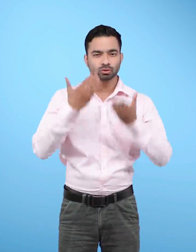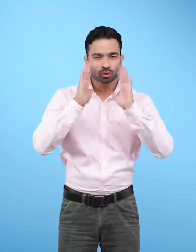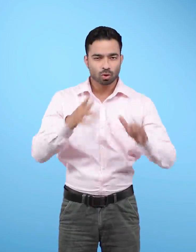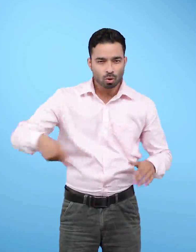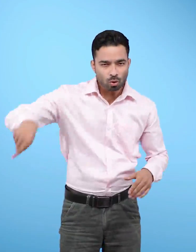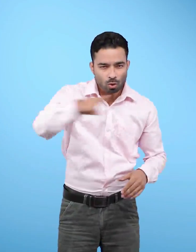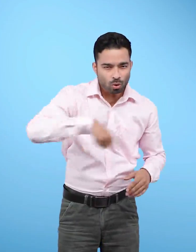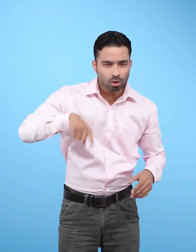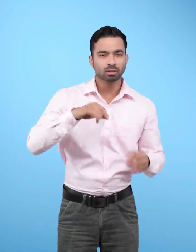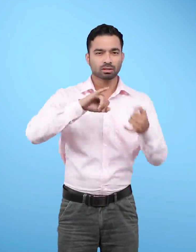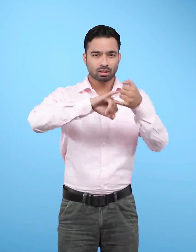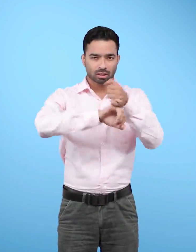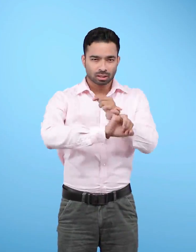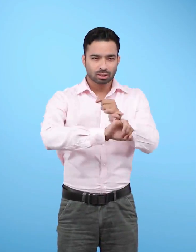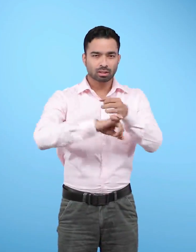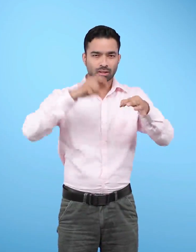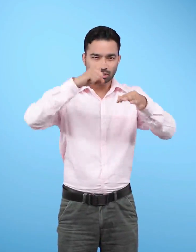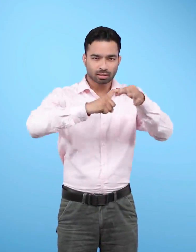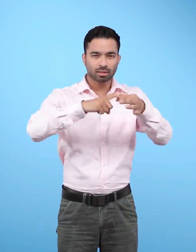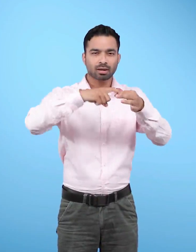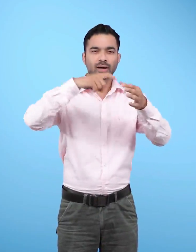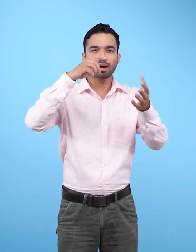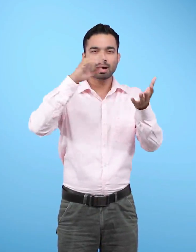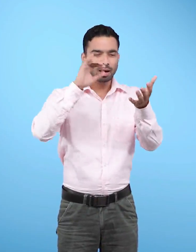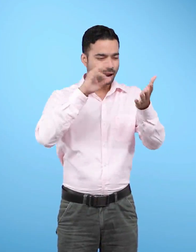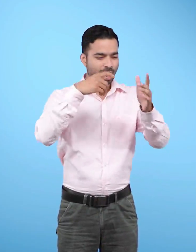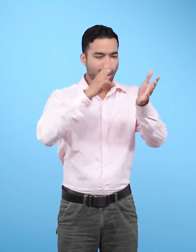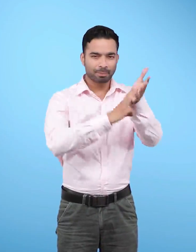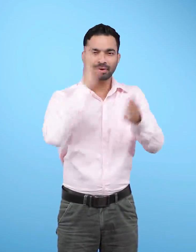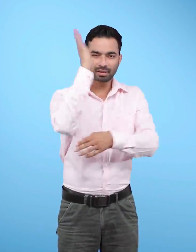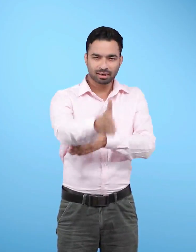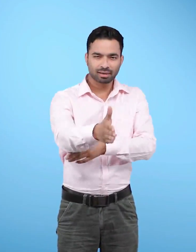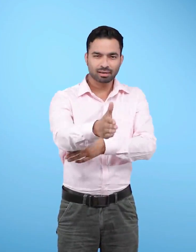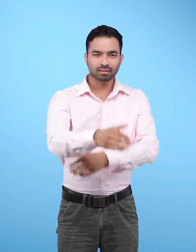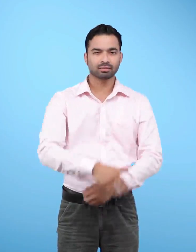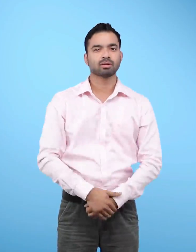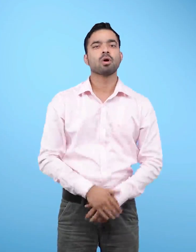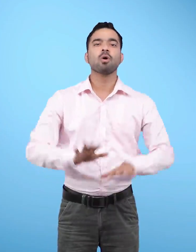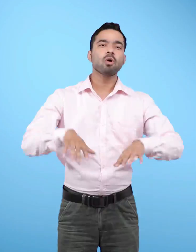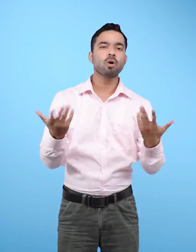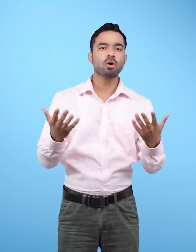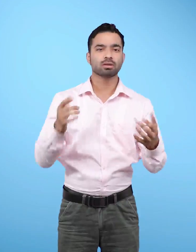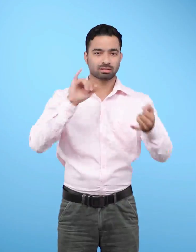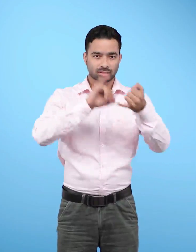children are not expected to do conversion of square meters into square kilometers or vice